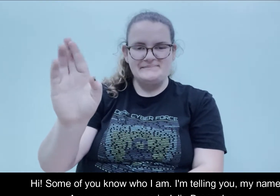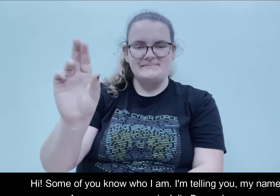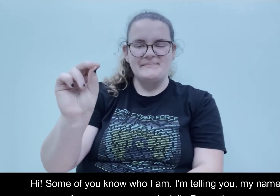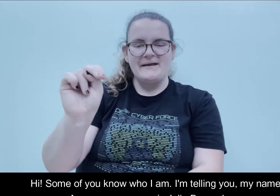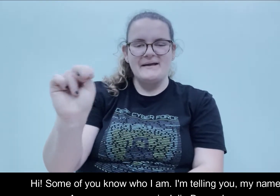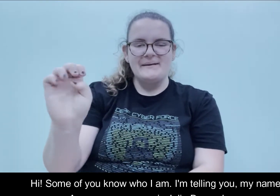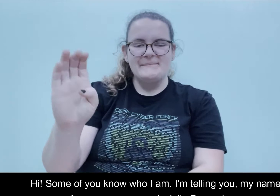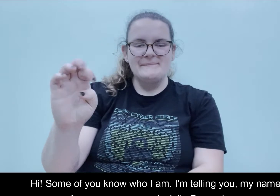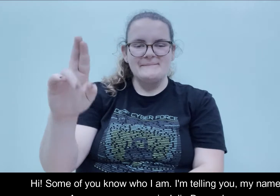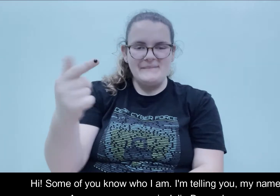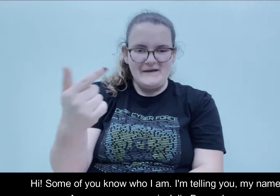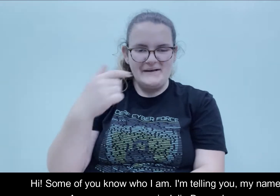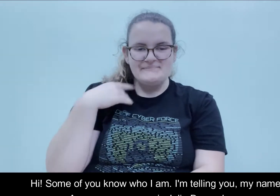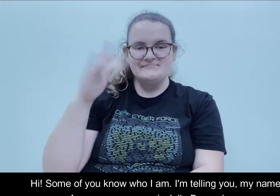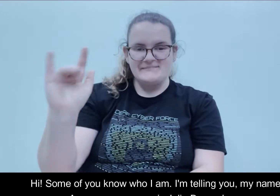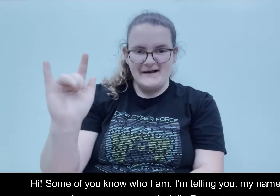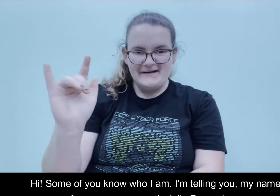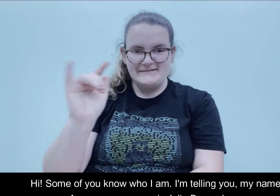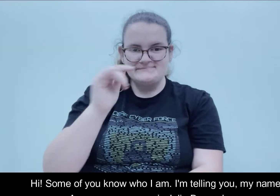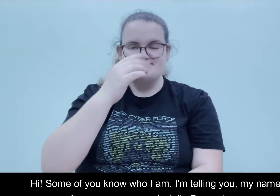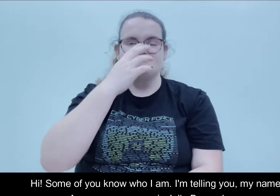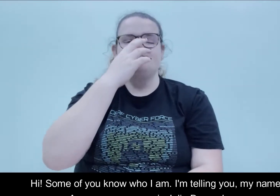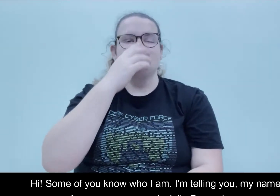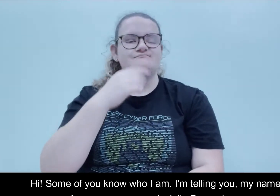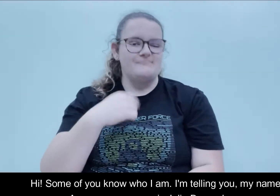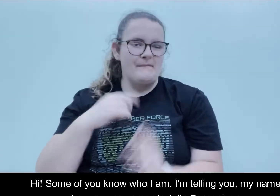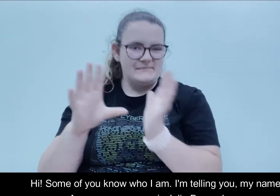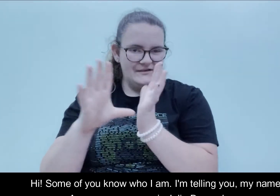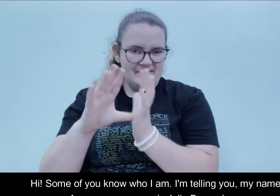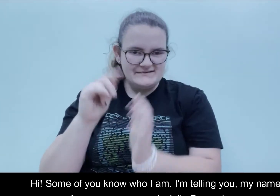you my name anyway. It's Julia Bronnenberg.